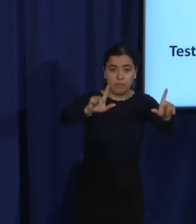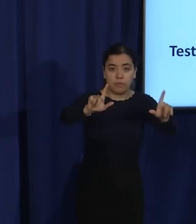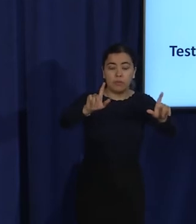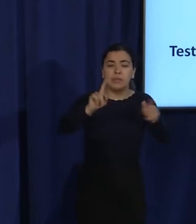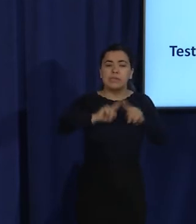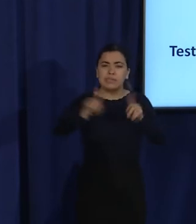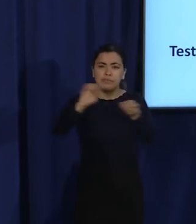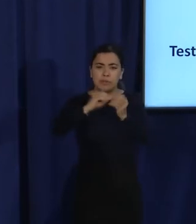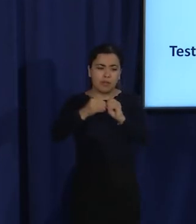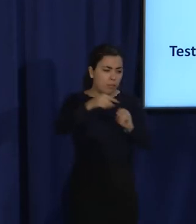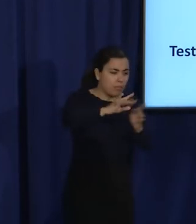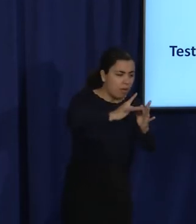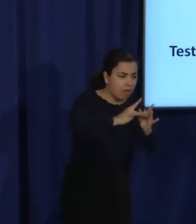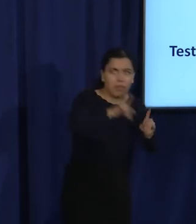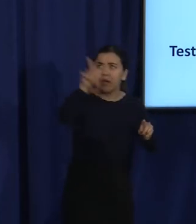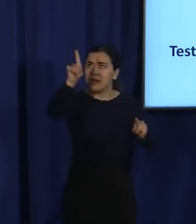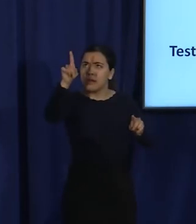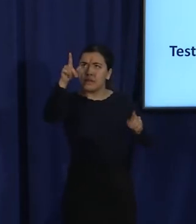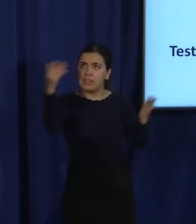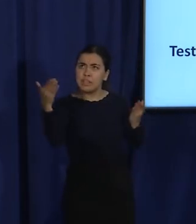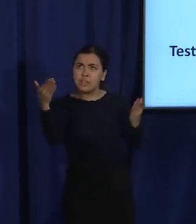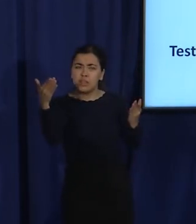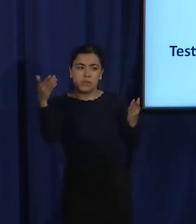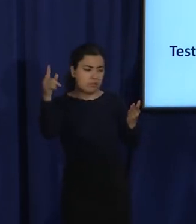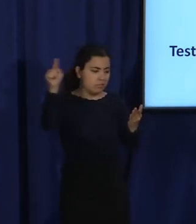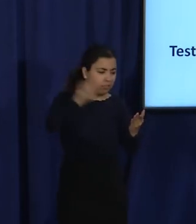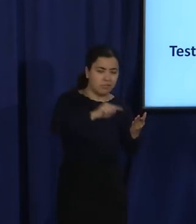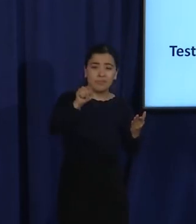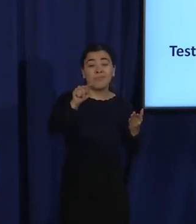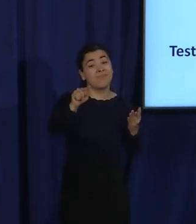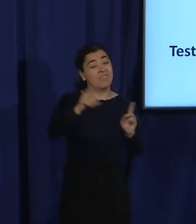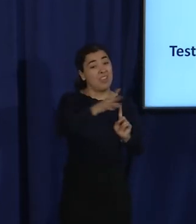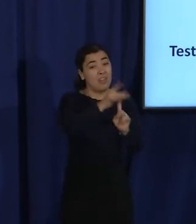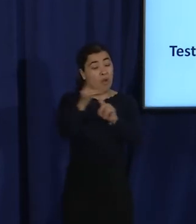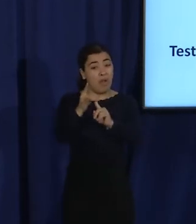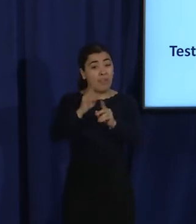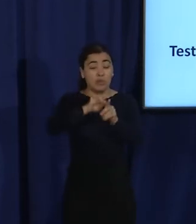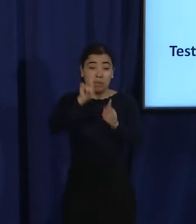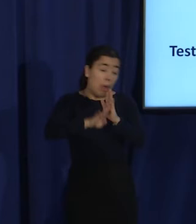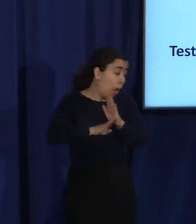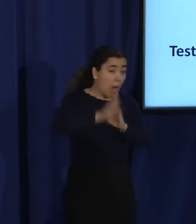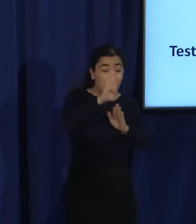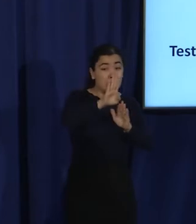it's how fast our cases and our positivity are increasing.